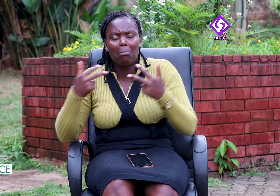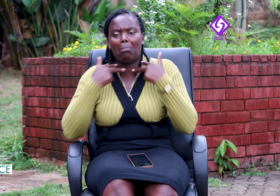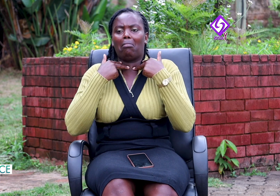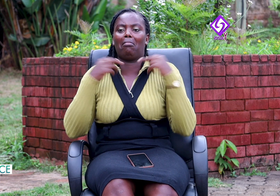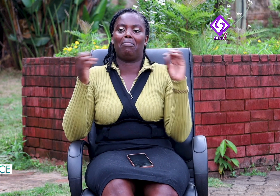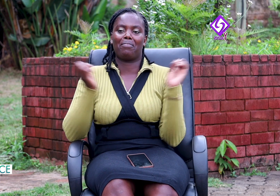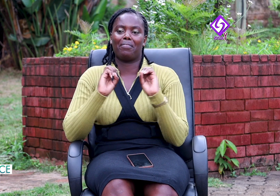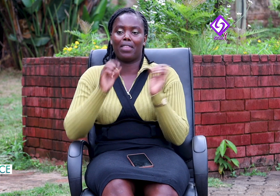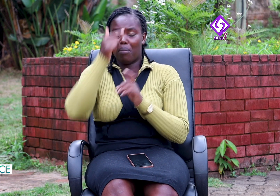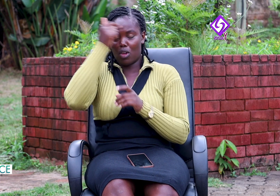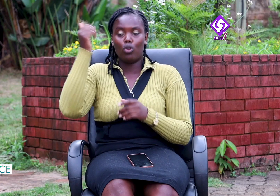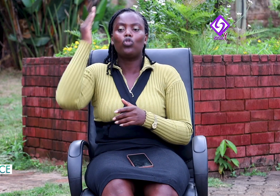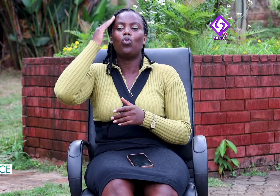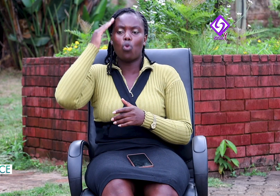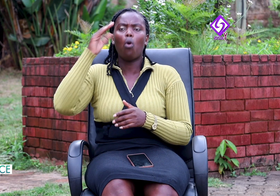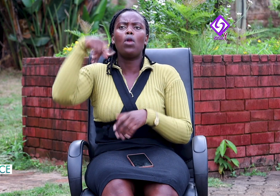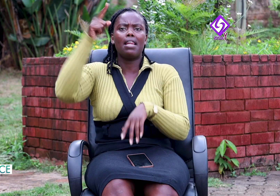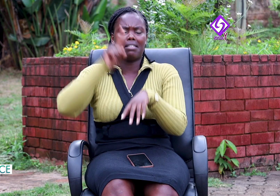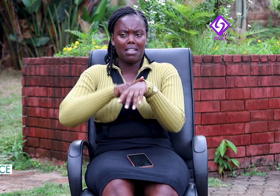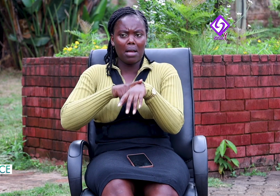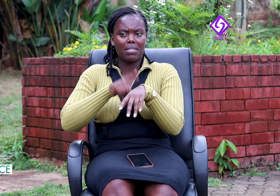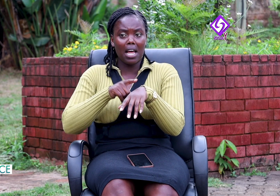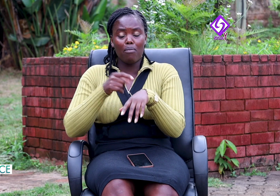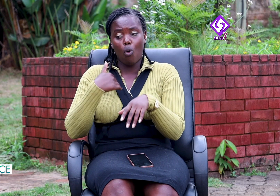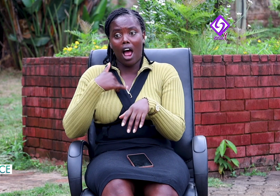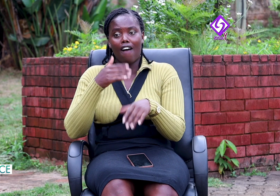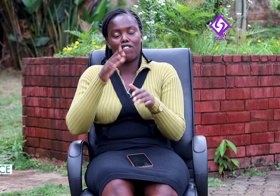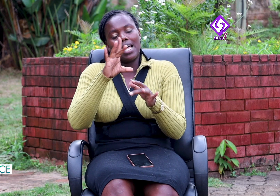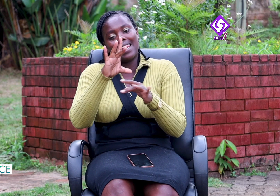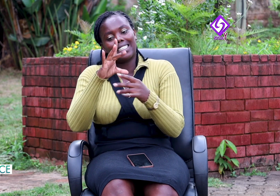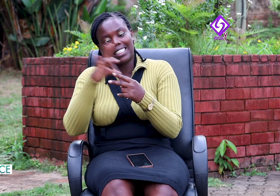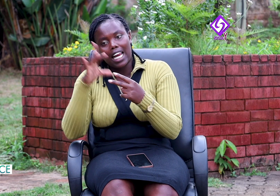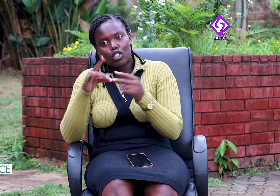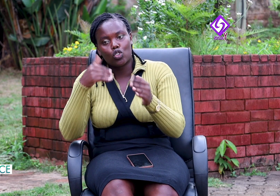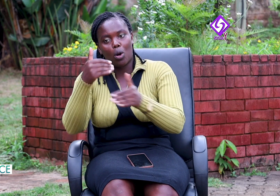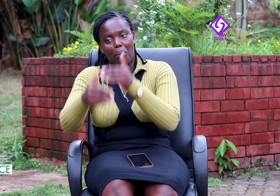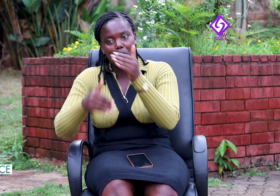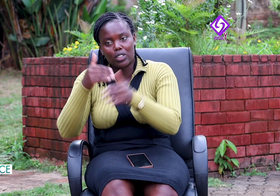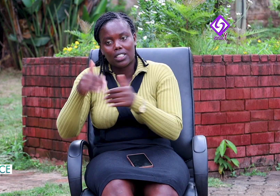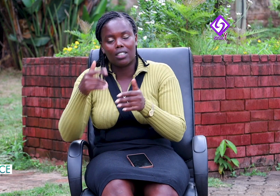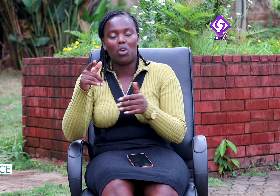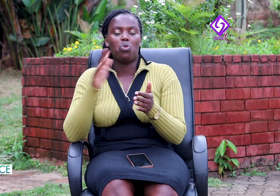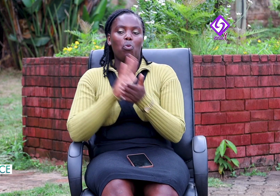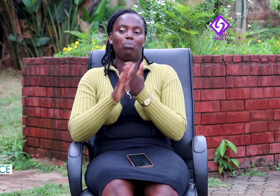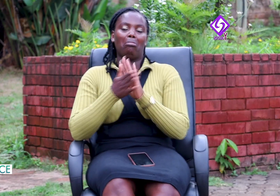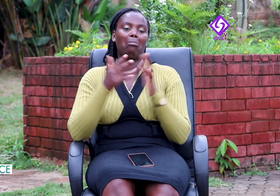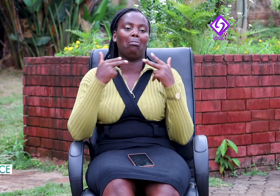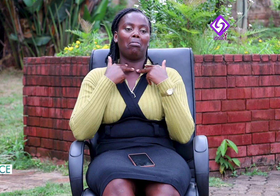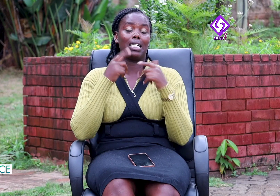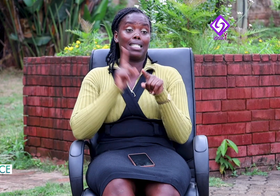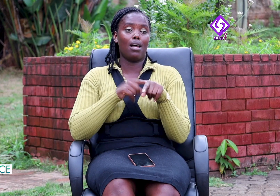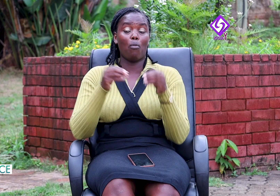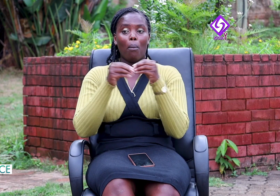healthcare systems. So we have so many barriers also in other counties. So maybe next time when you have such